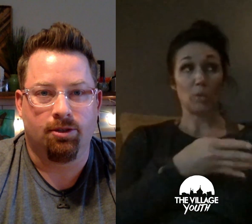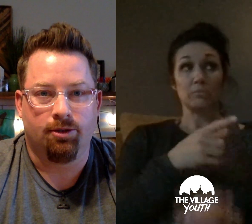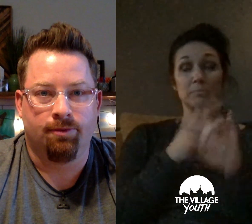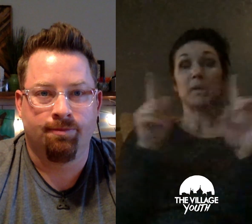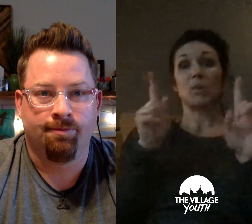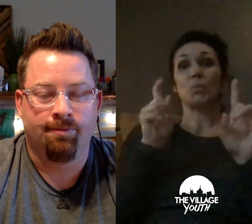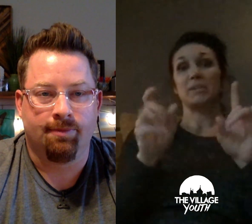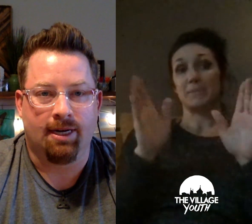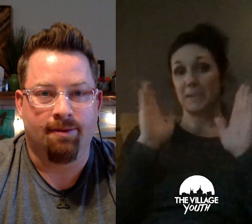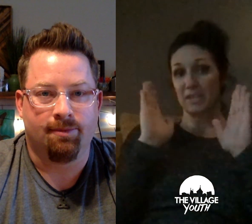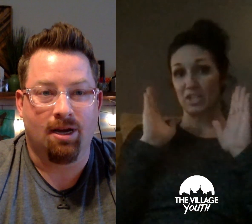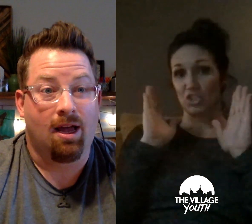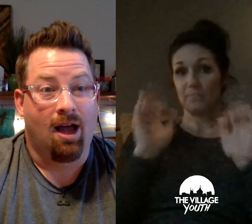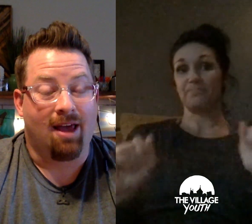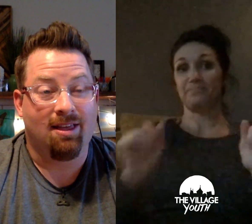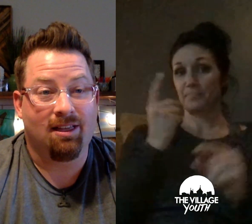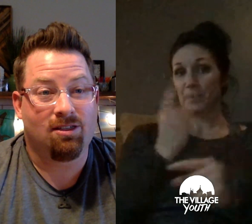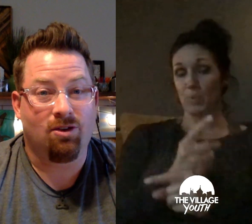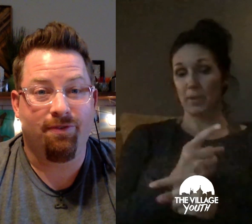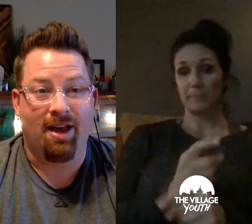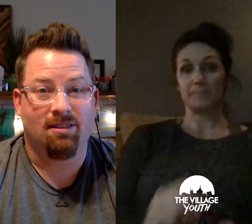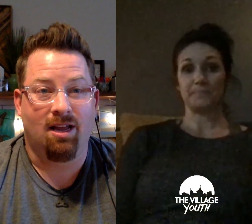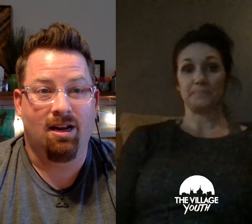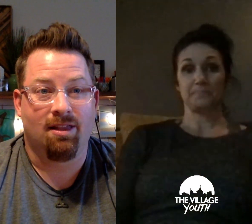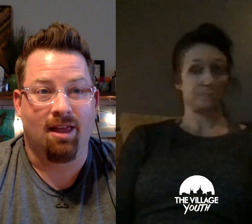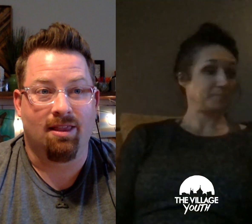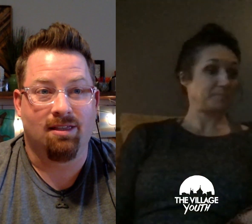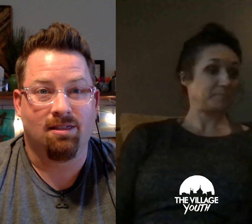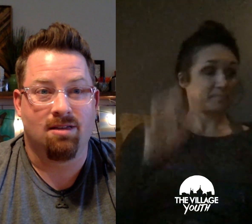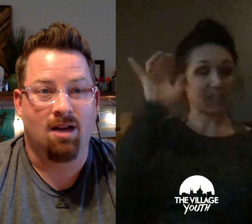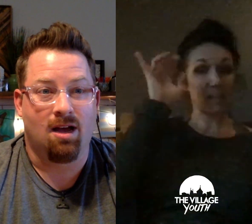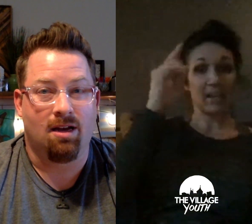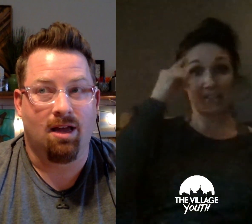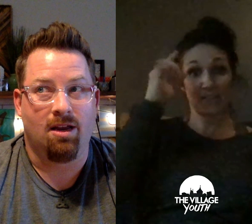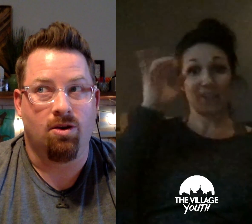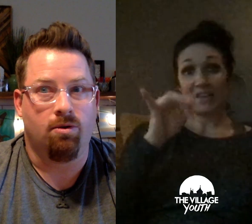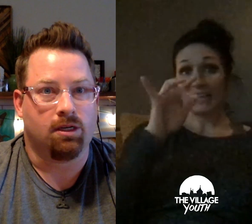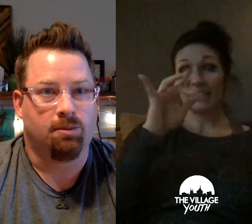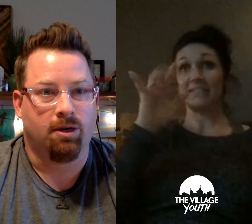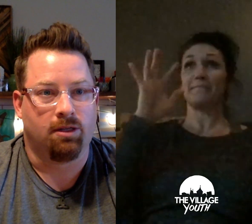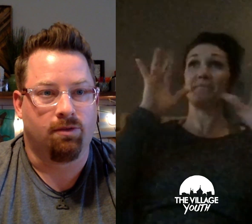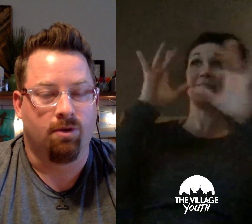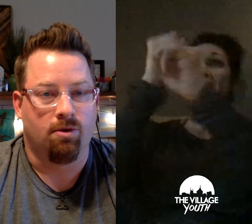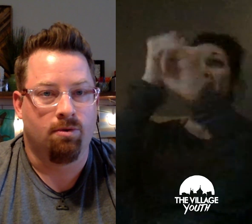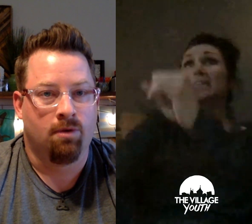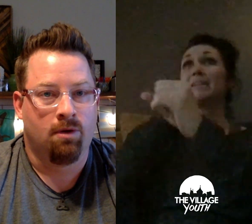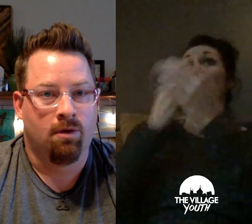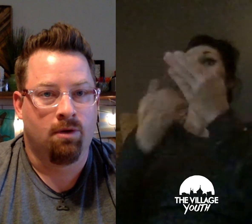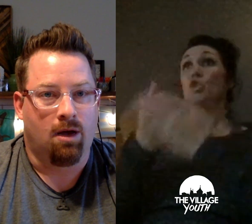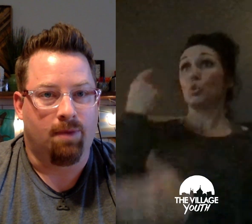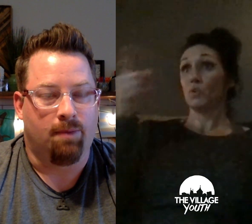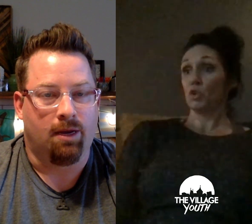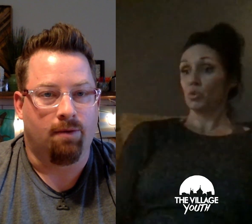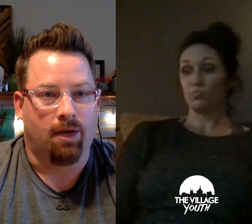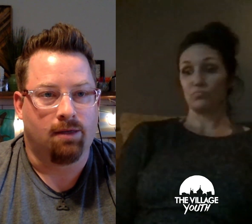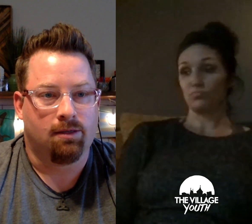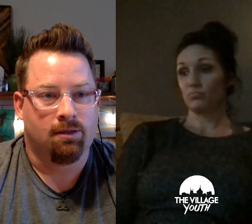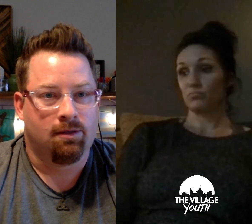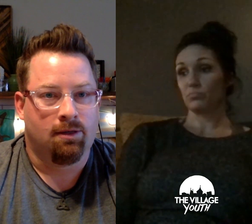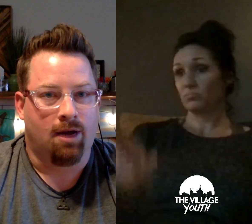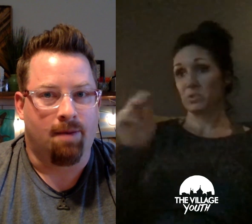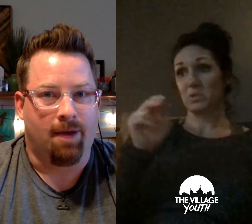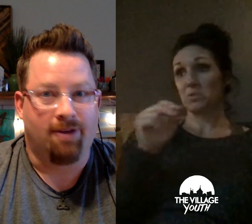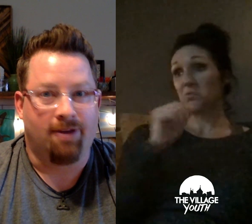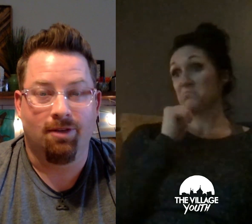pay attention to. Right. So I think that's so fascinating that this is not a new experience for you. No, in many not ways. at